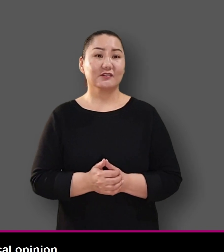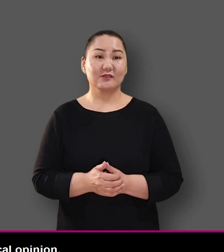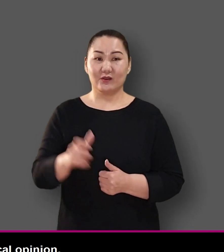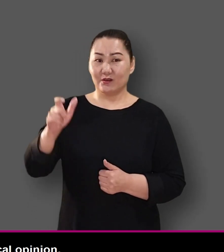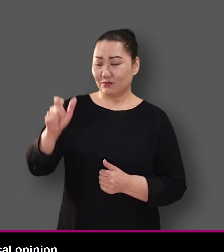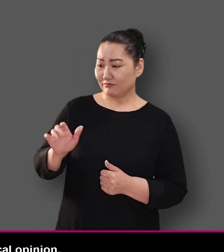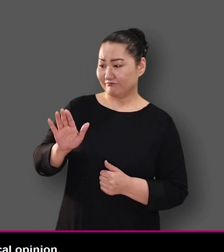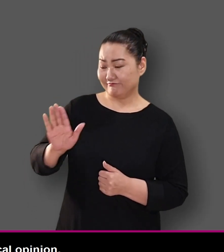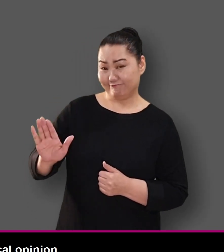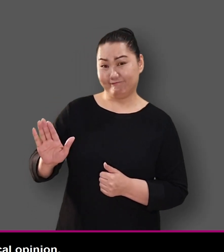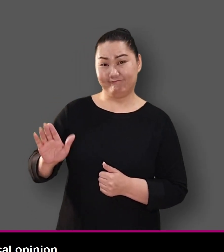political opinion,